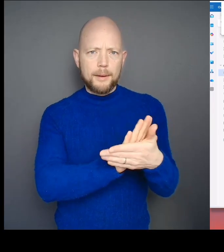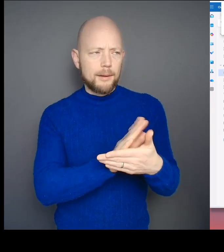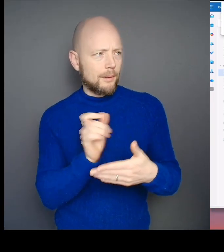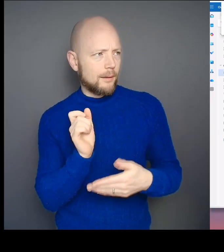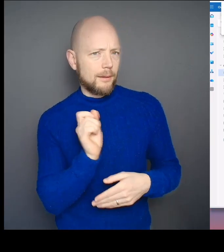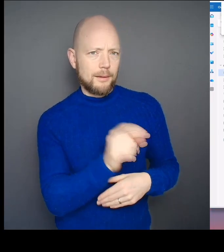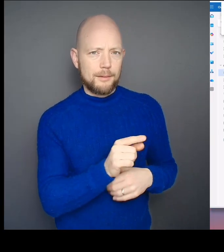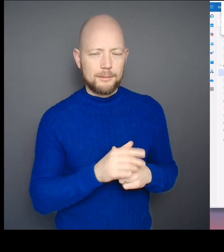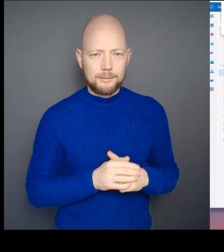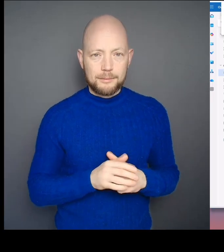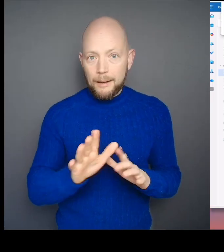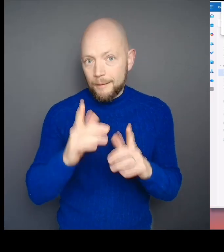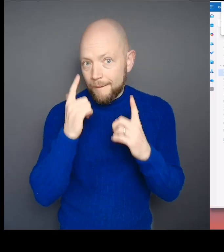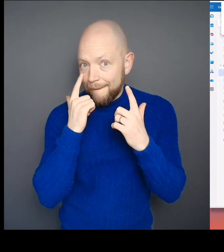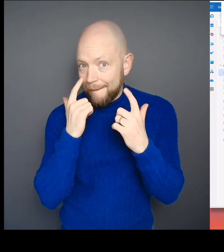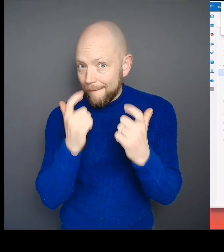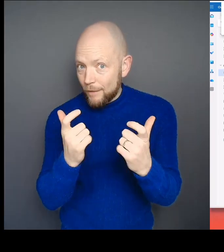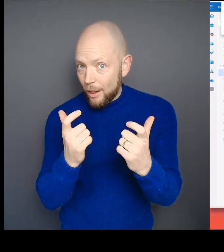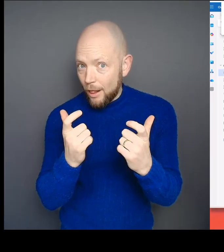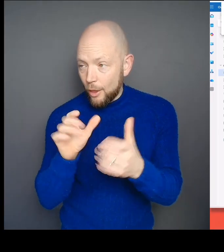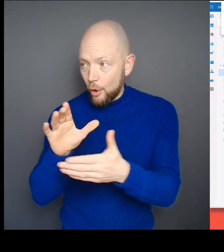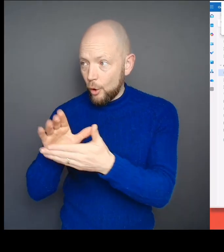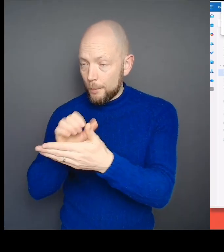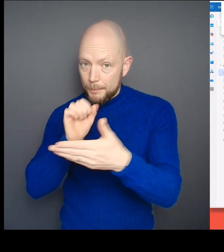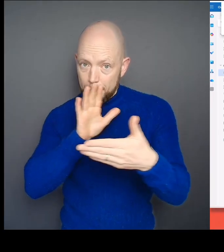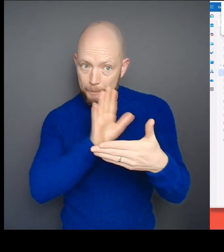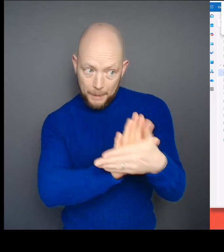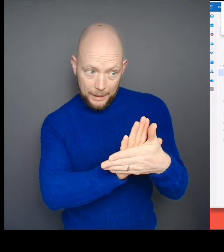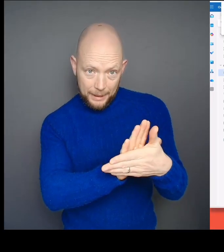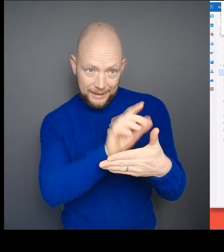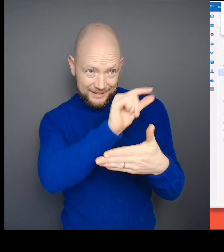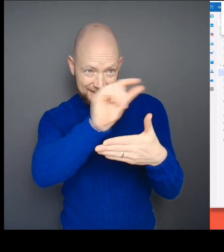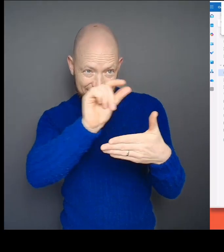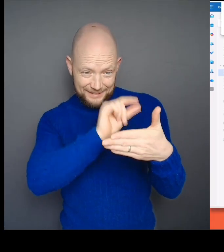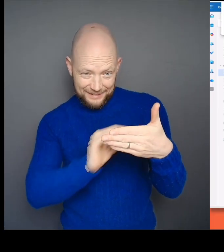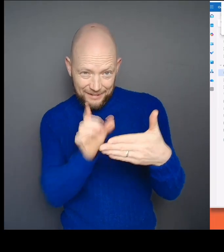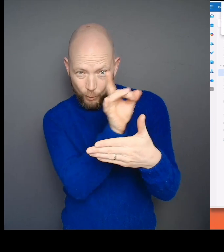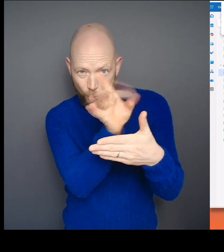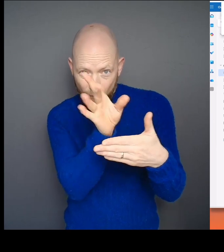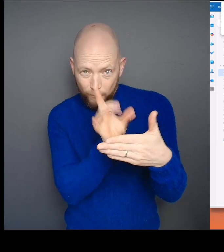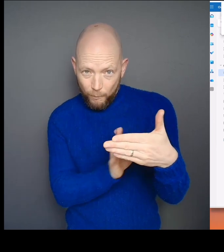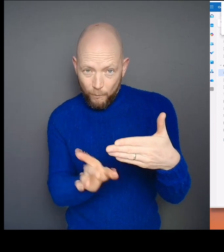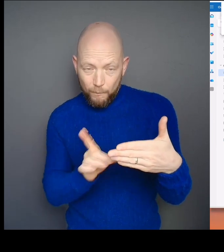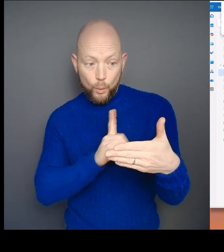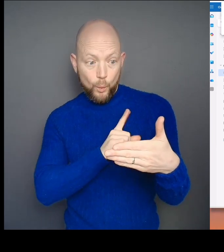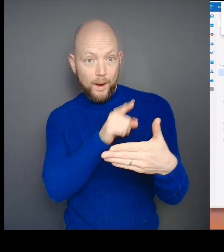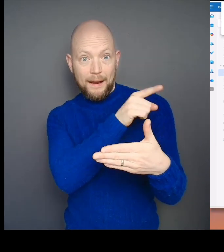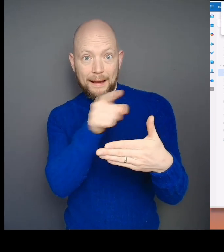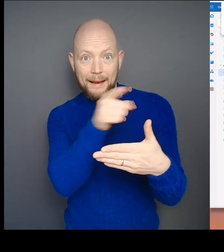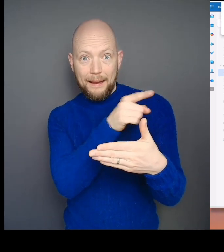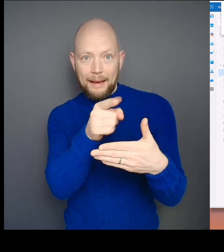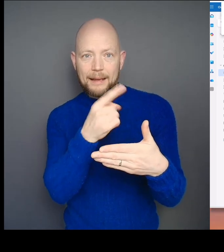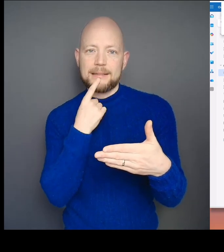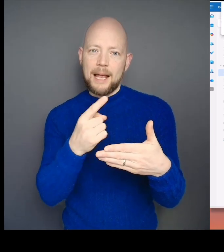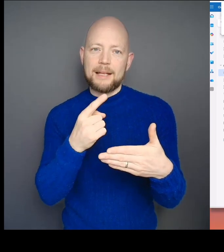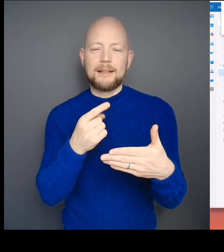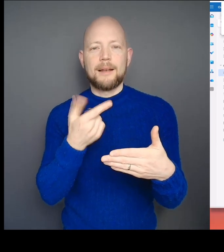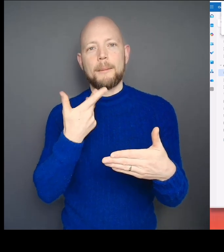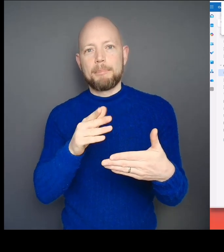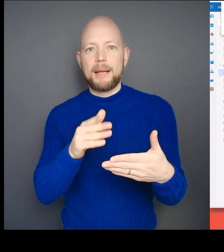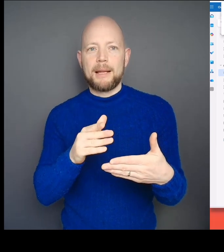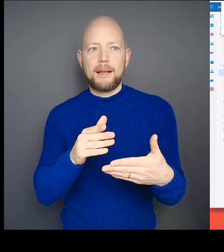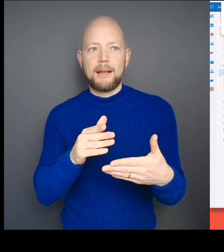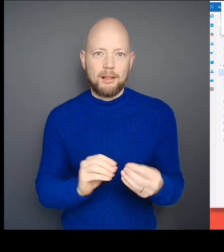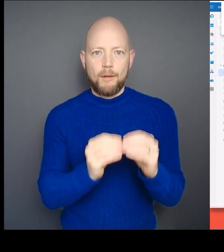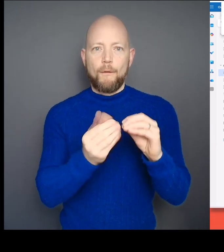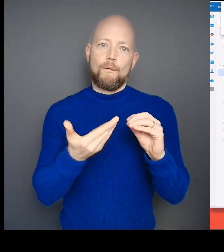be careful always when you're copying and pasting AI that you get rid of the top and tail. It's nothing more of a giveaway that you've used AI than